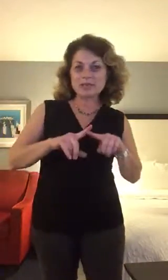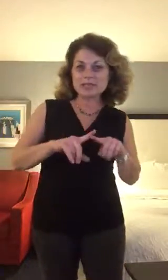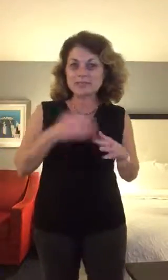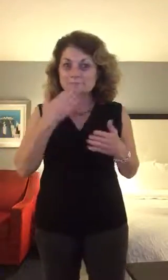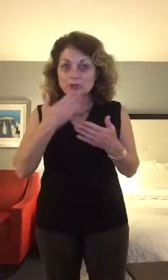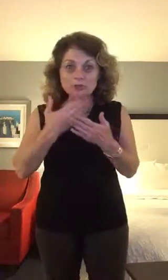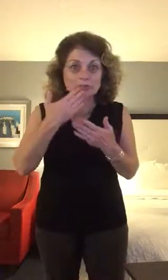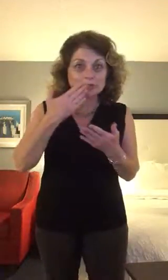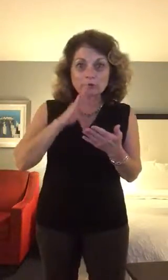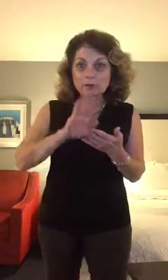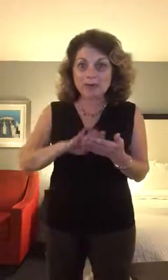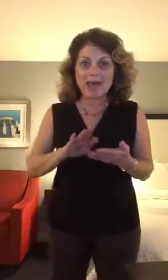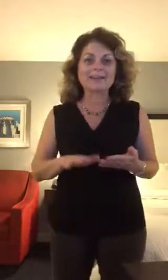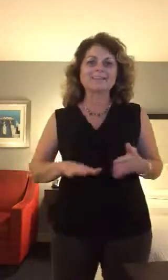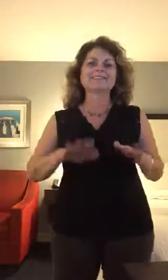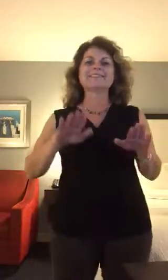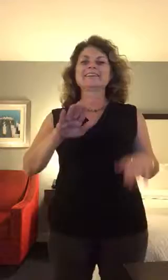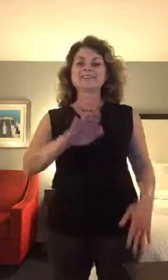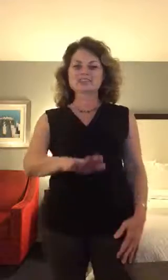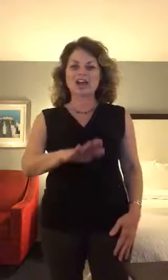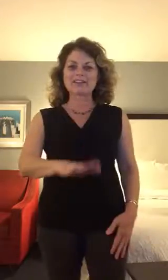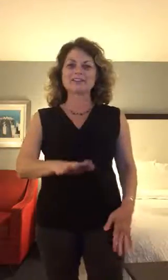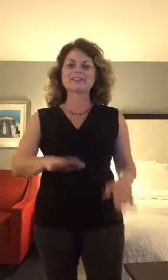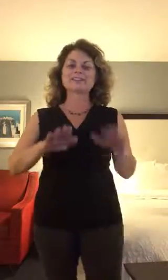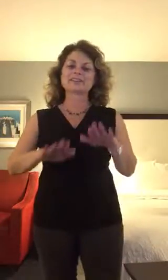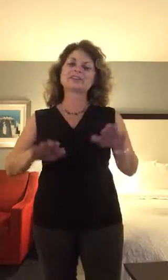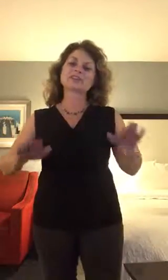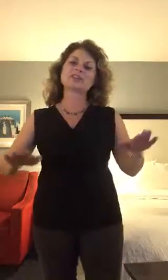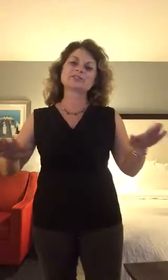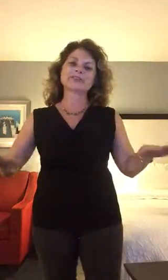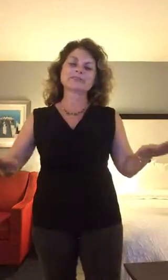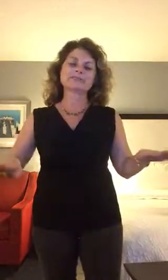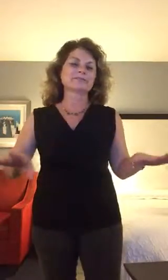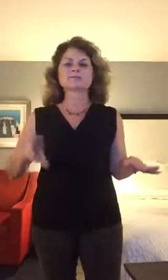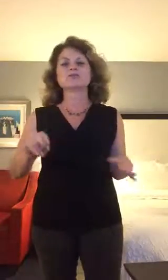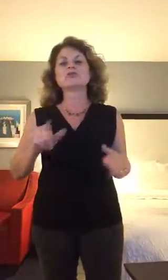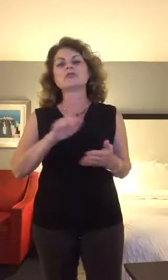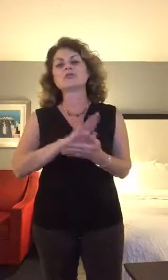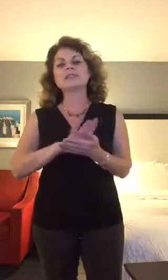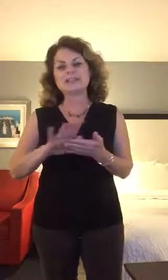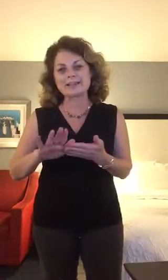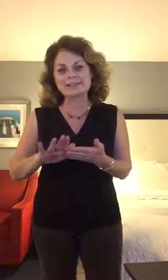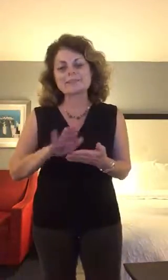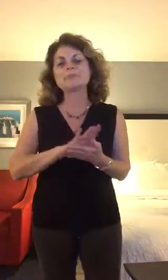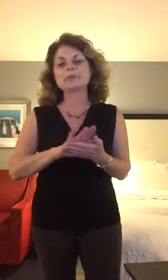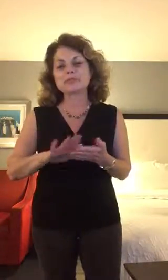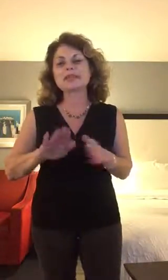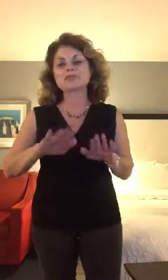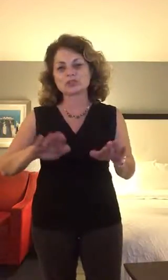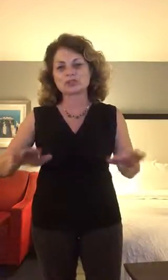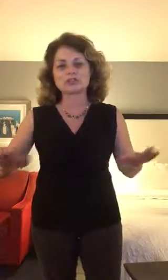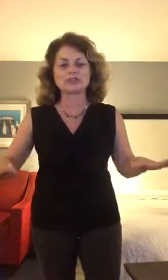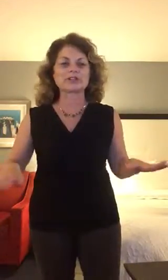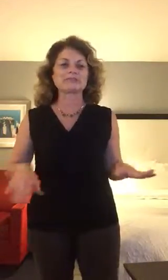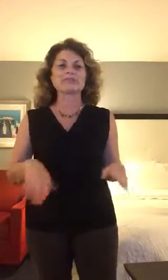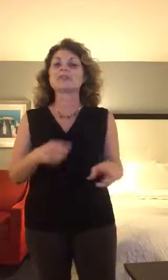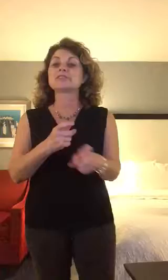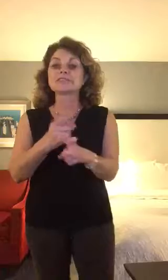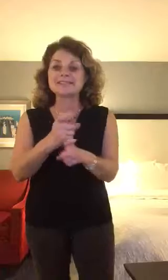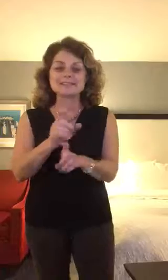Depending on if they're good or bad. Child, children. No, be nice. Be nice to your children. I'm just teasing.